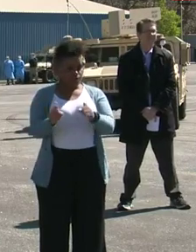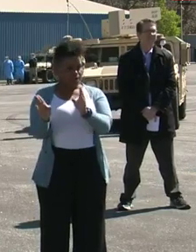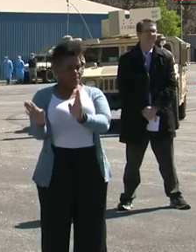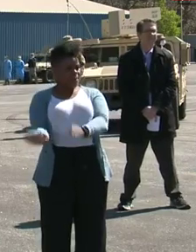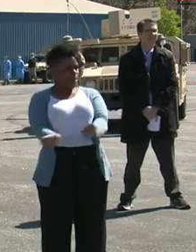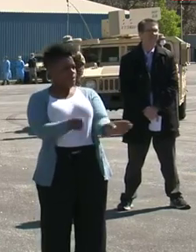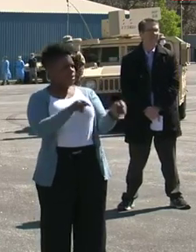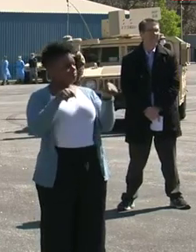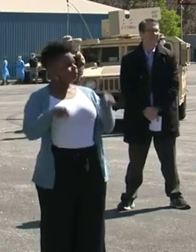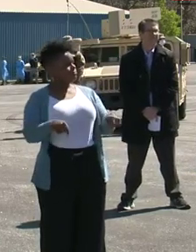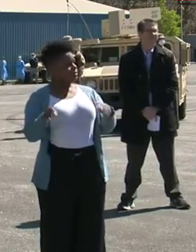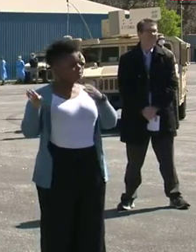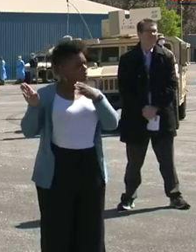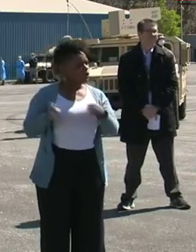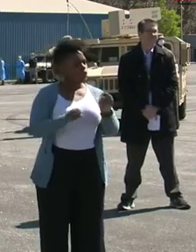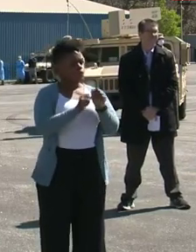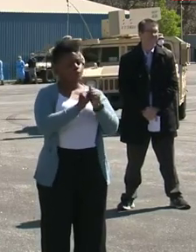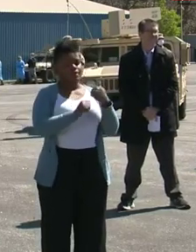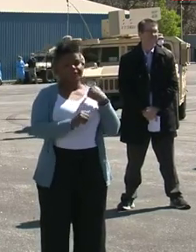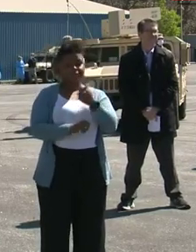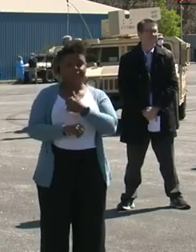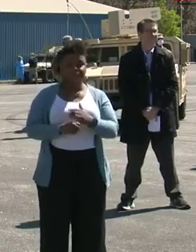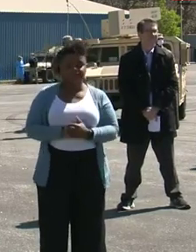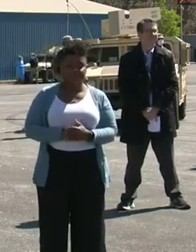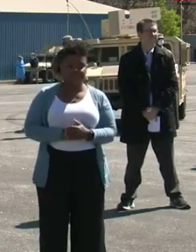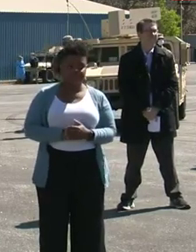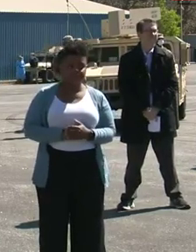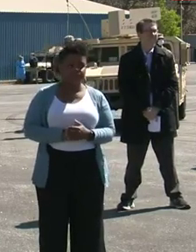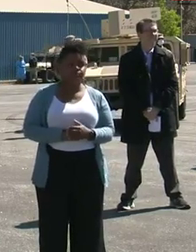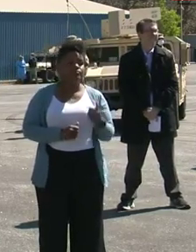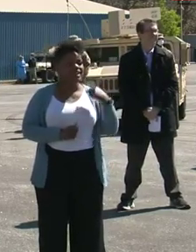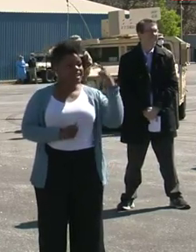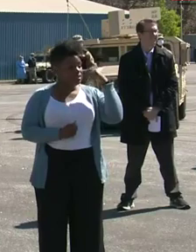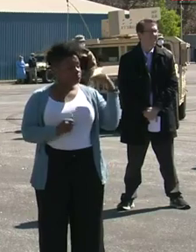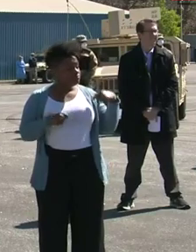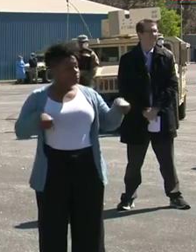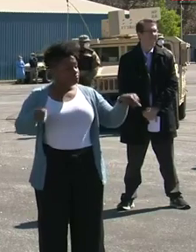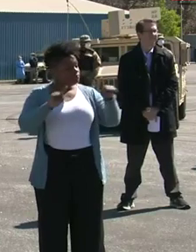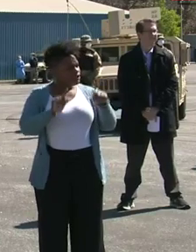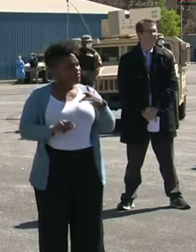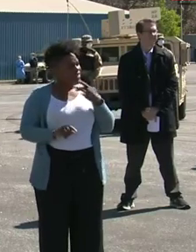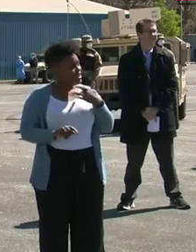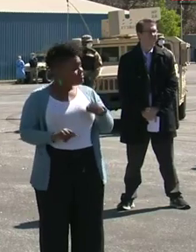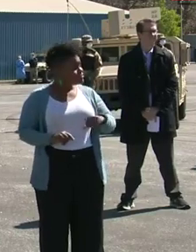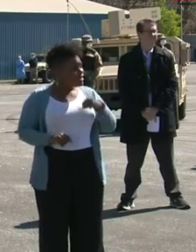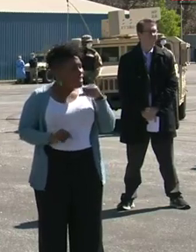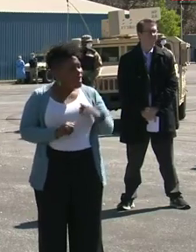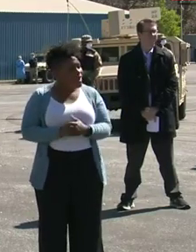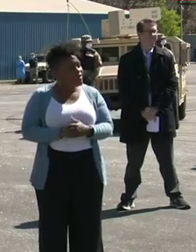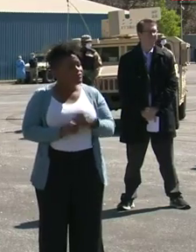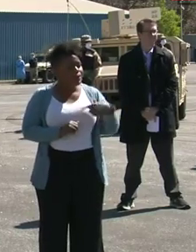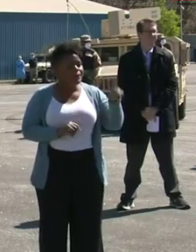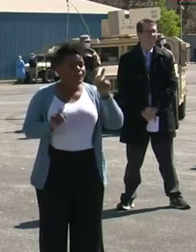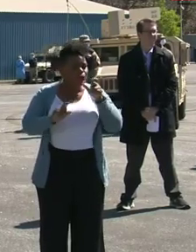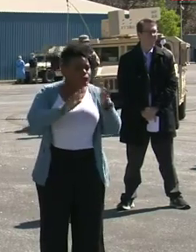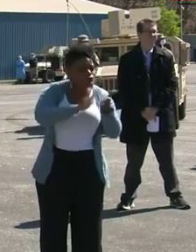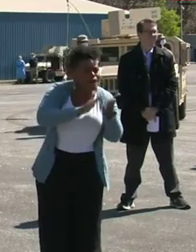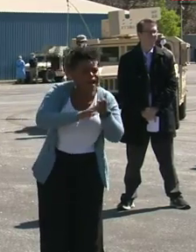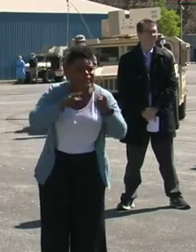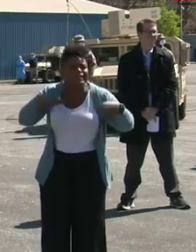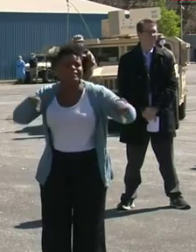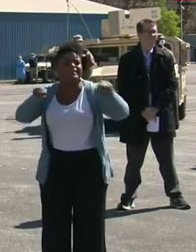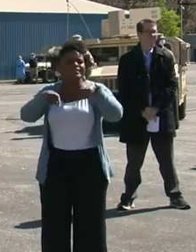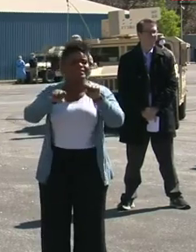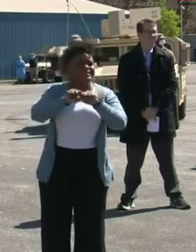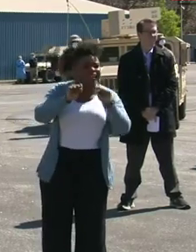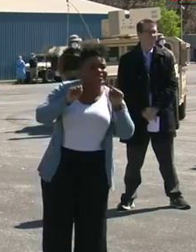with us, as are we. So I think that we all should be very proud, the people that are running our systems and the men and